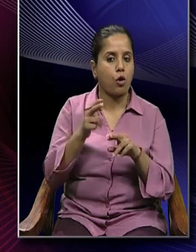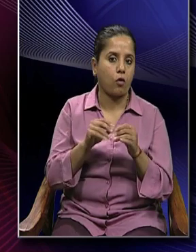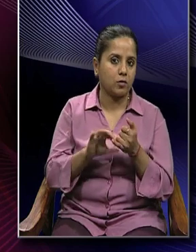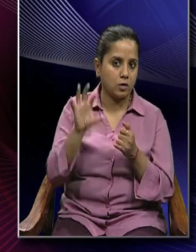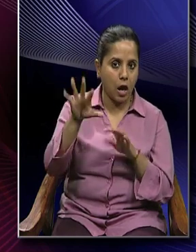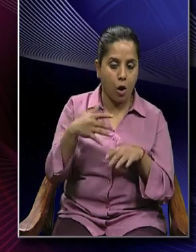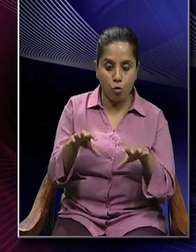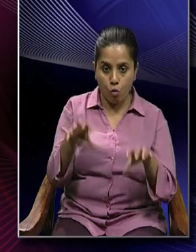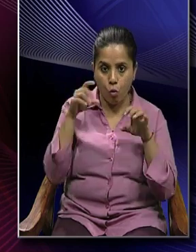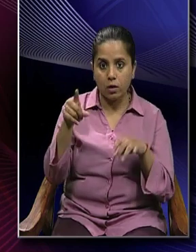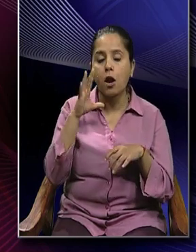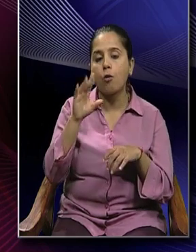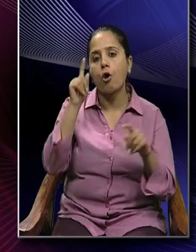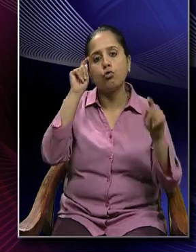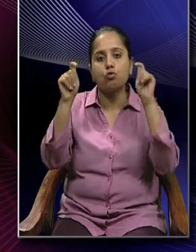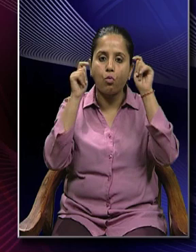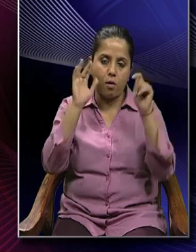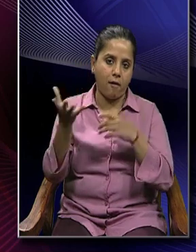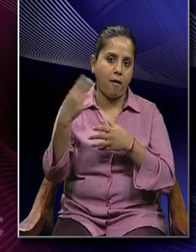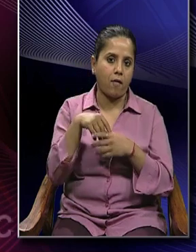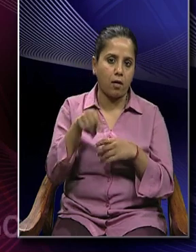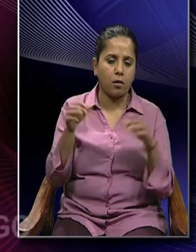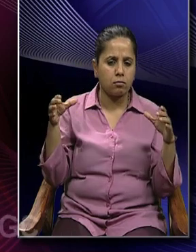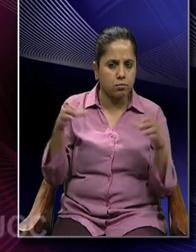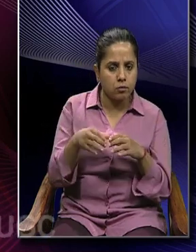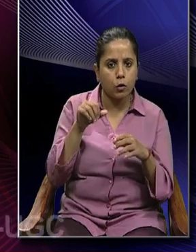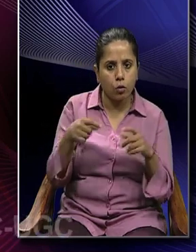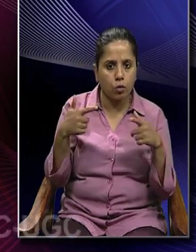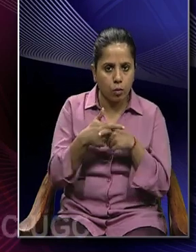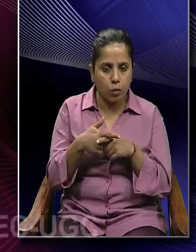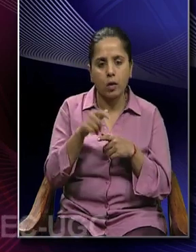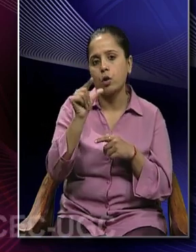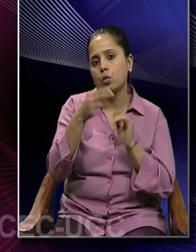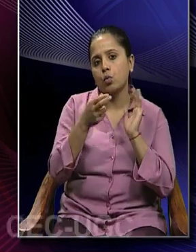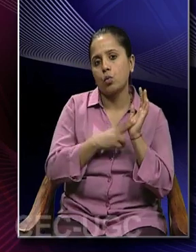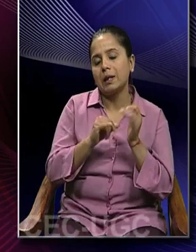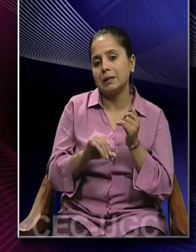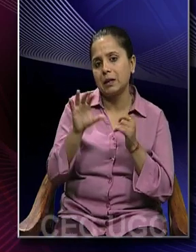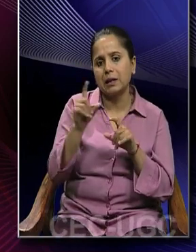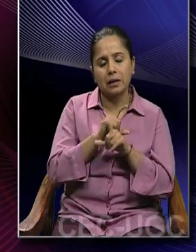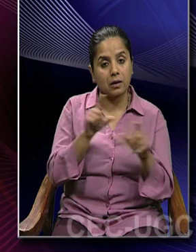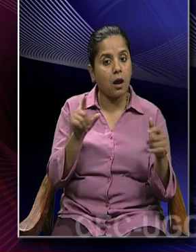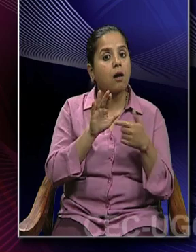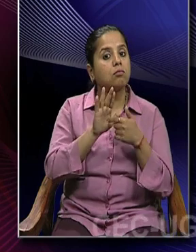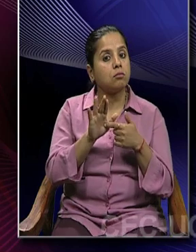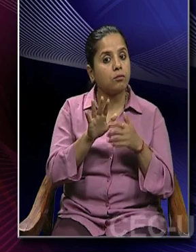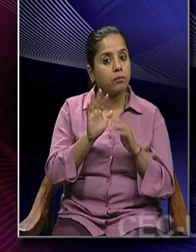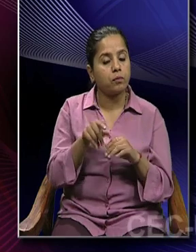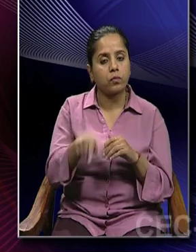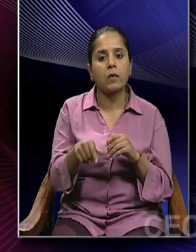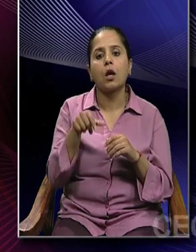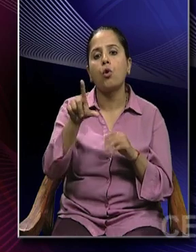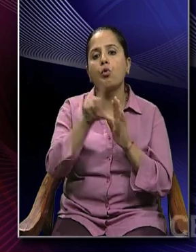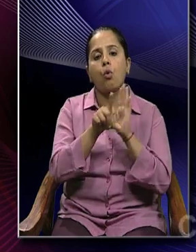the constitution played an important role in terms of minimizing the conflict between the union and states by clearly specifying